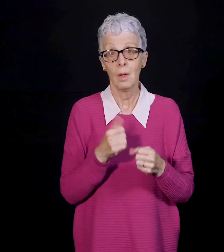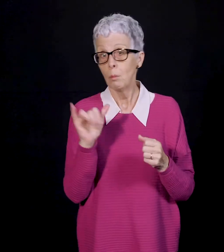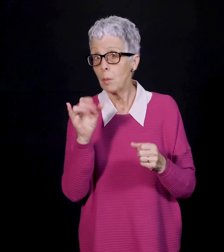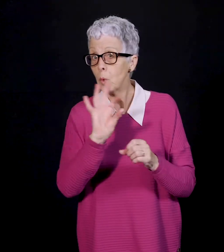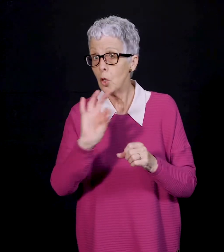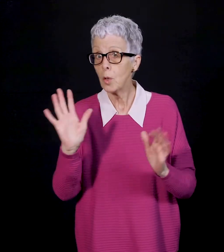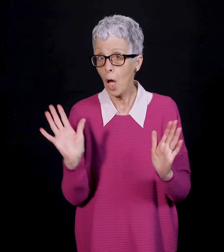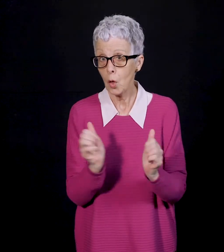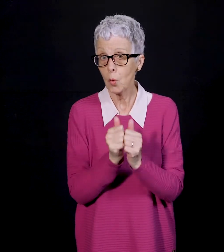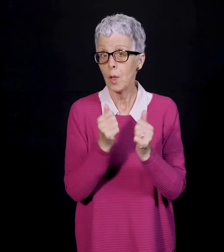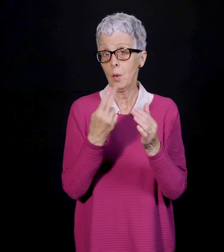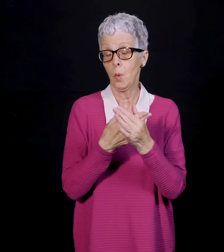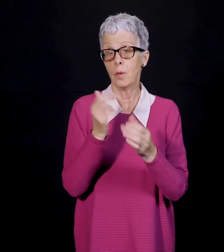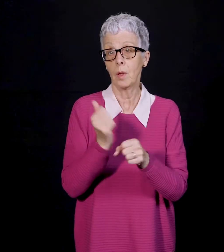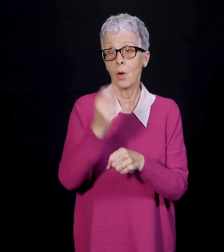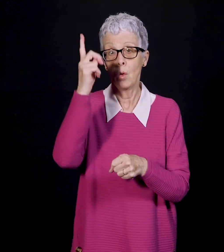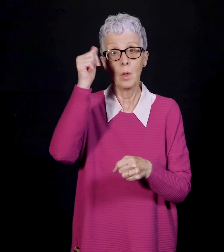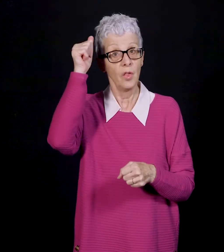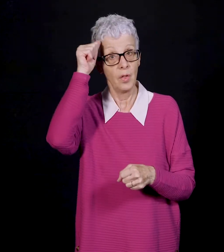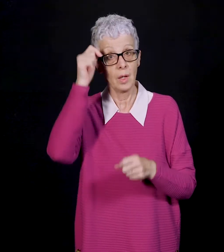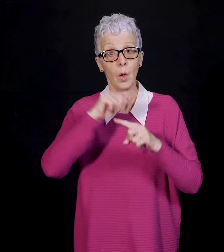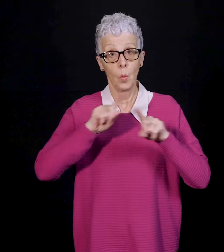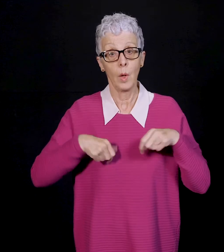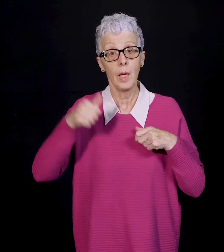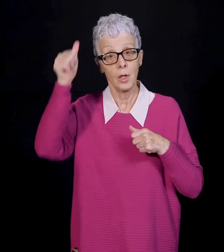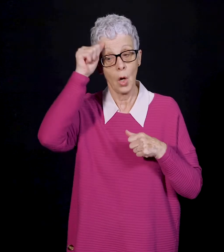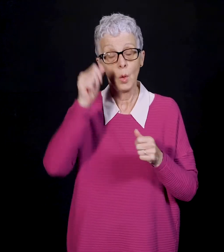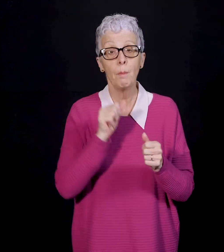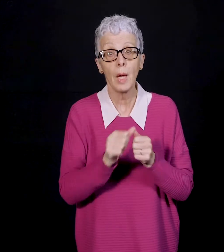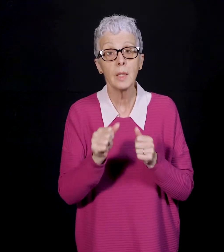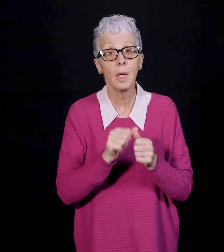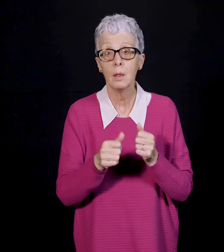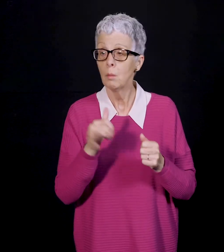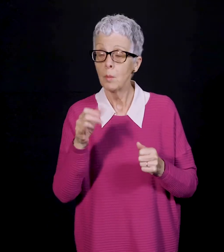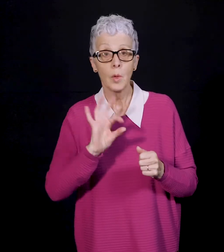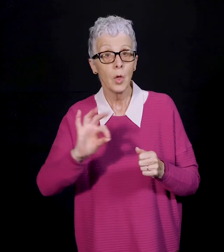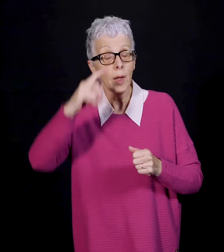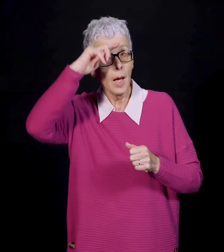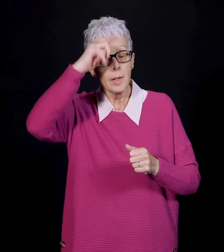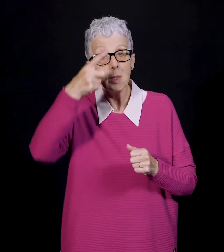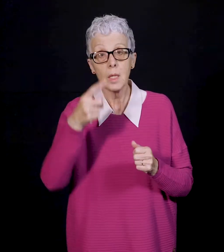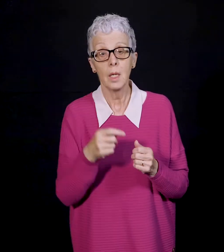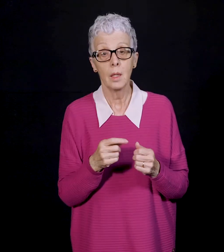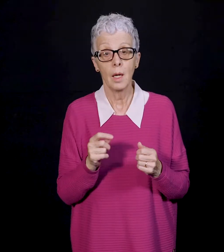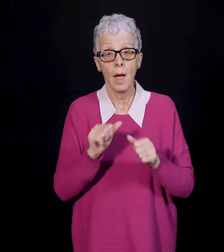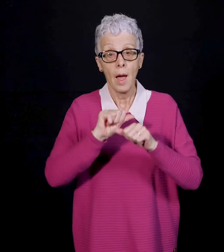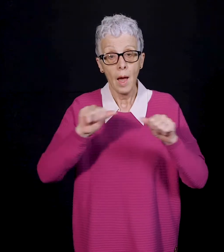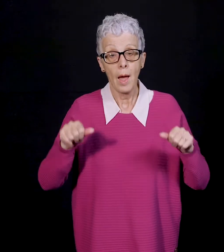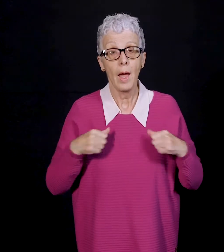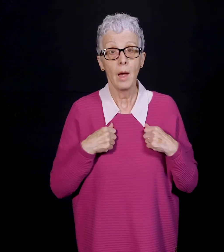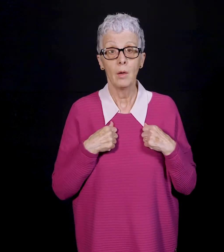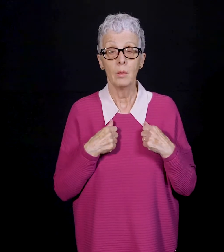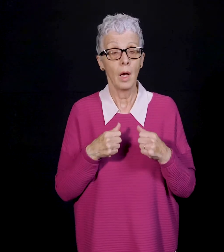or not, whether we think we know better, even if we don't see sense in the clear patterns that God sets out for us, our